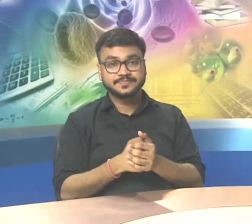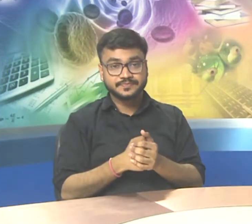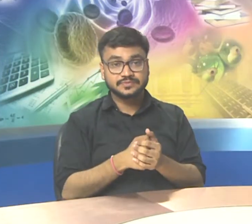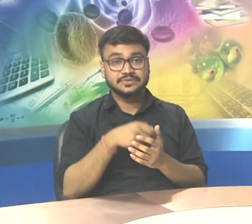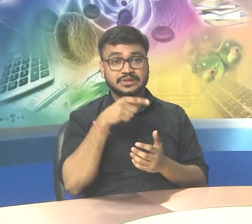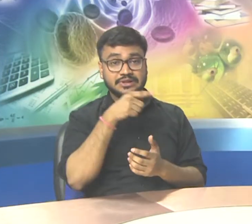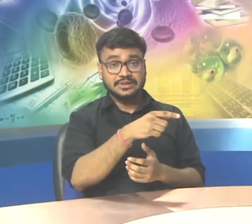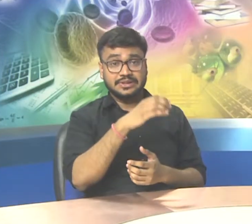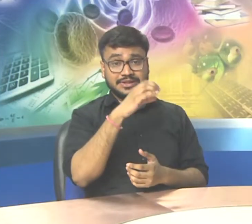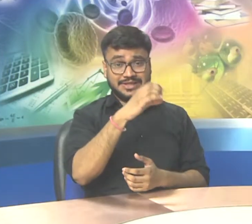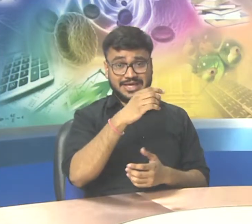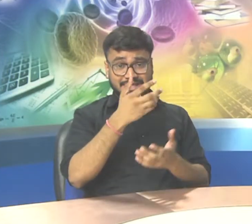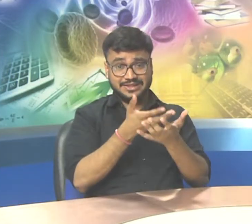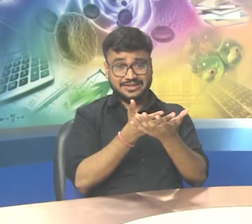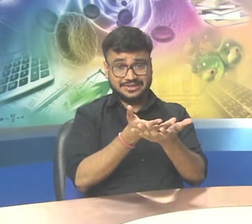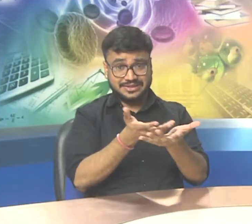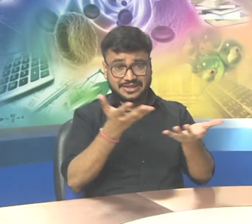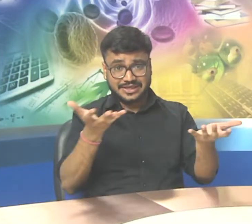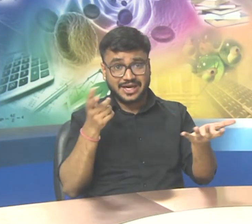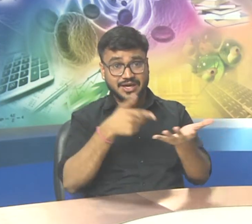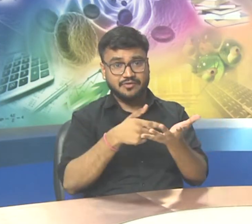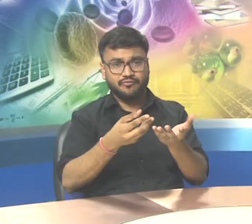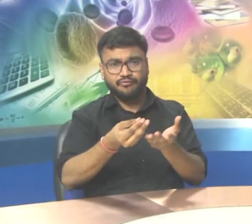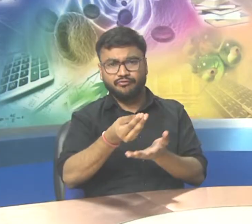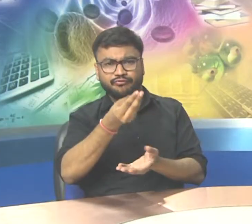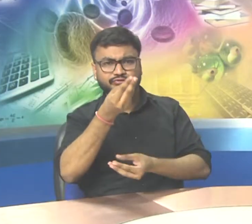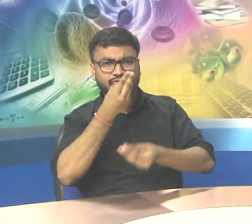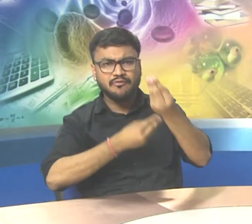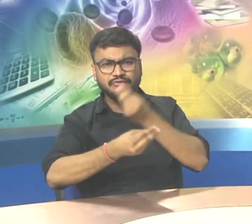unavailable carbohydrates or dietary fiber.